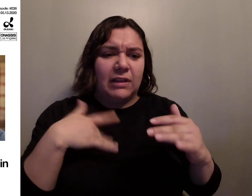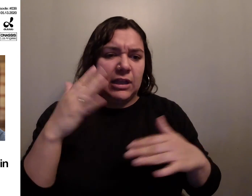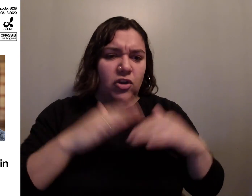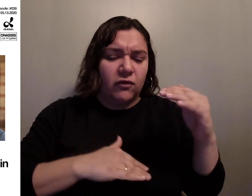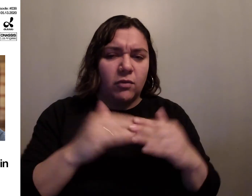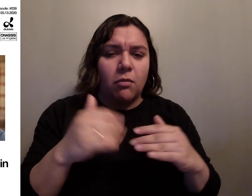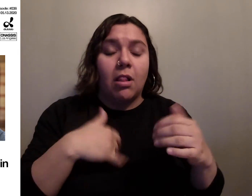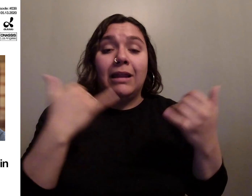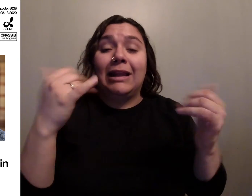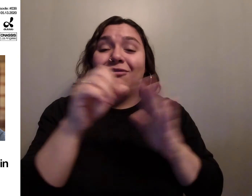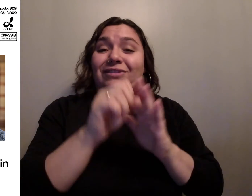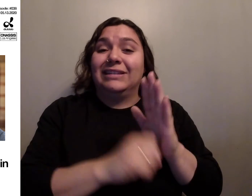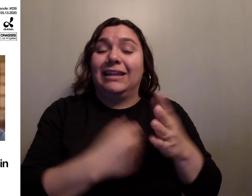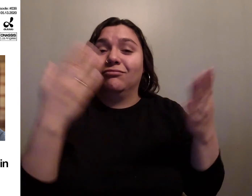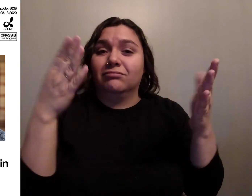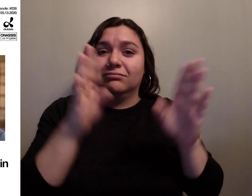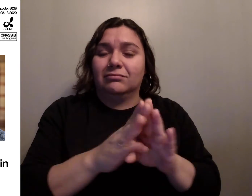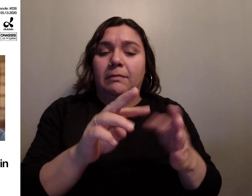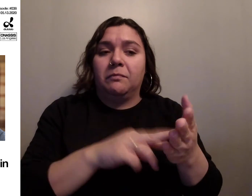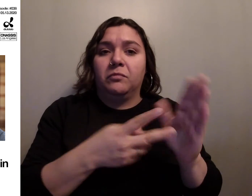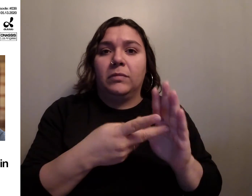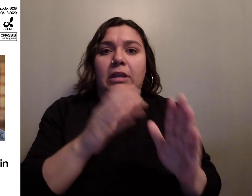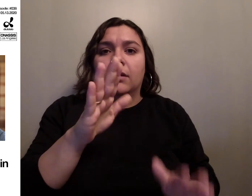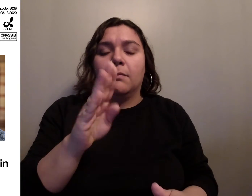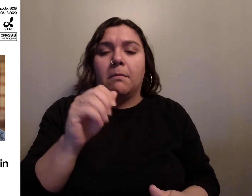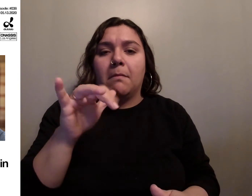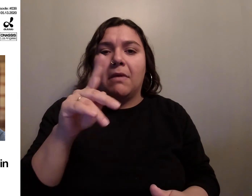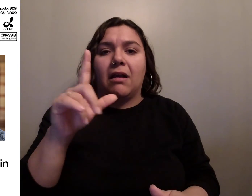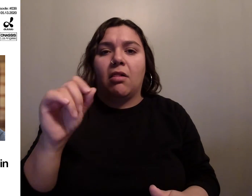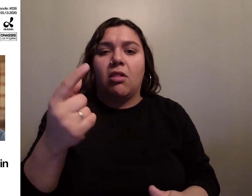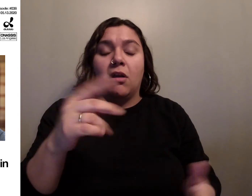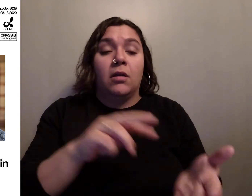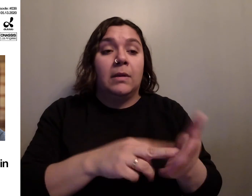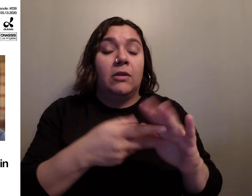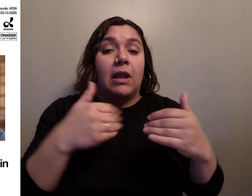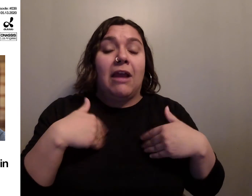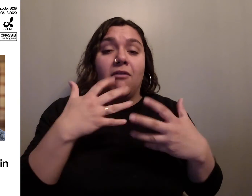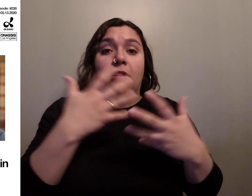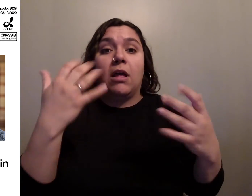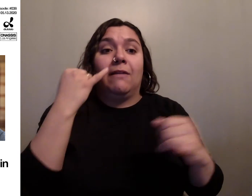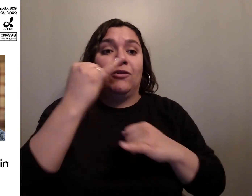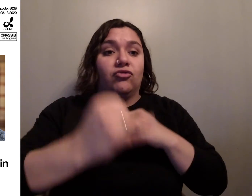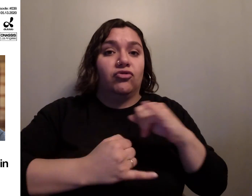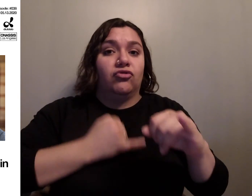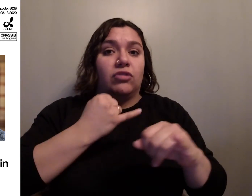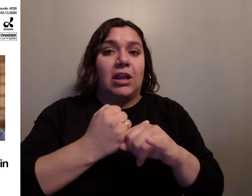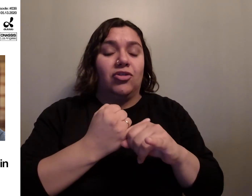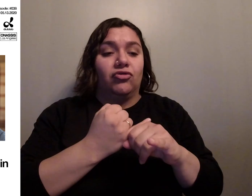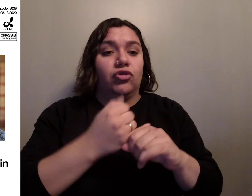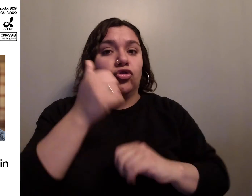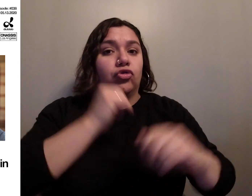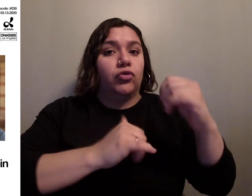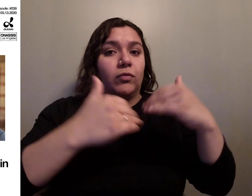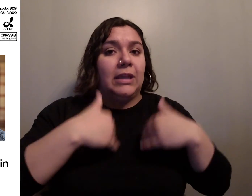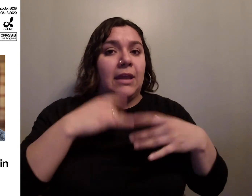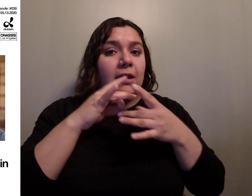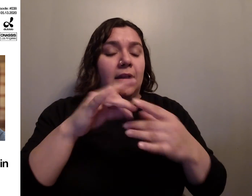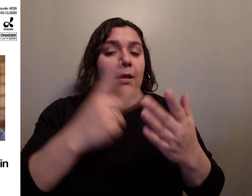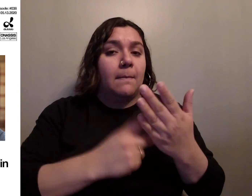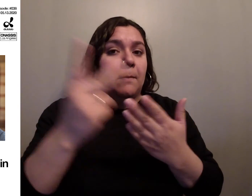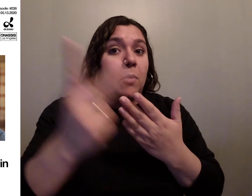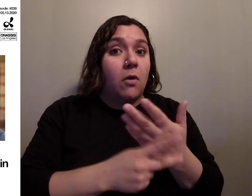the State Department shutting down visa applications and all of that, the backlog is going to be absurd. So with many of the international artists that